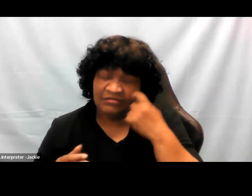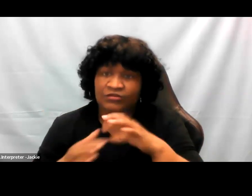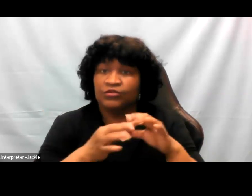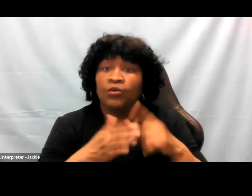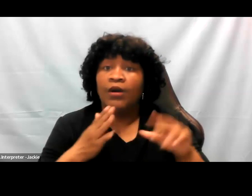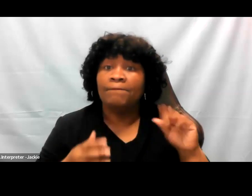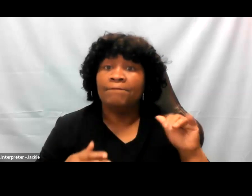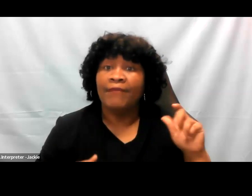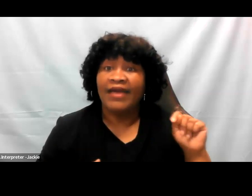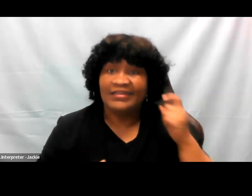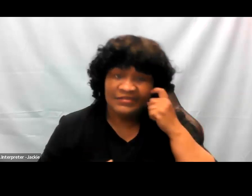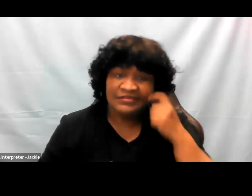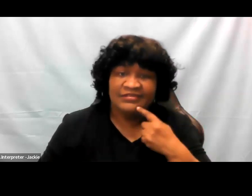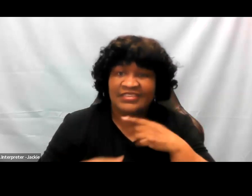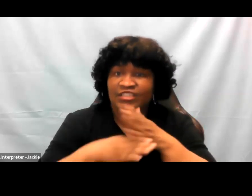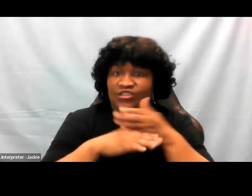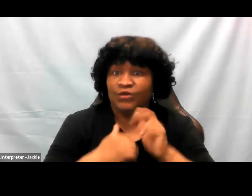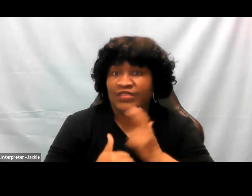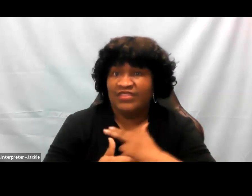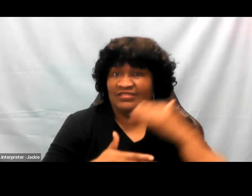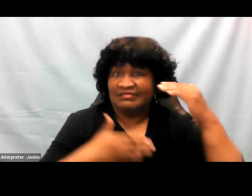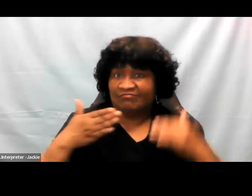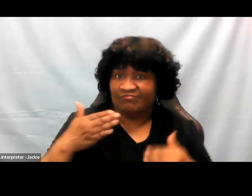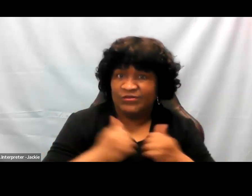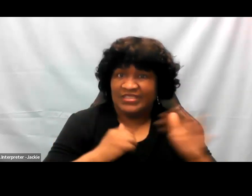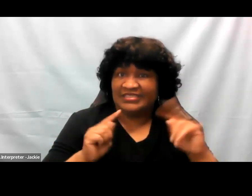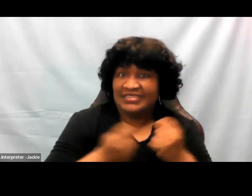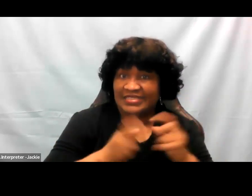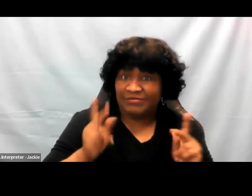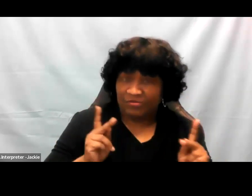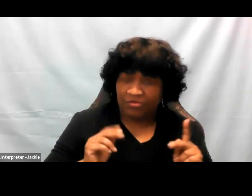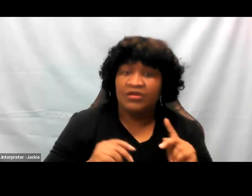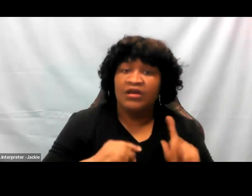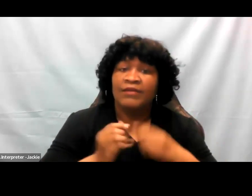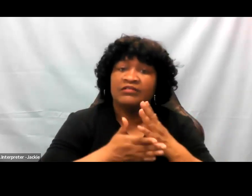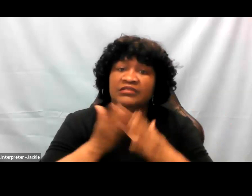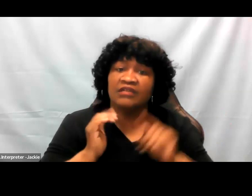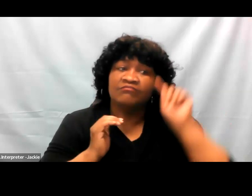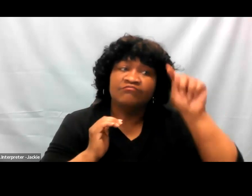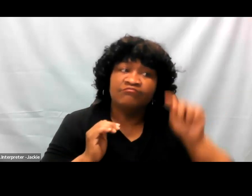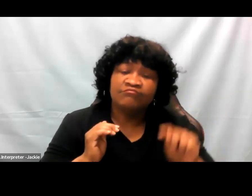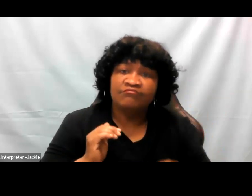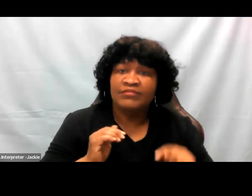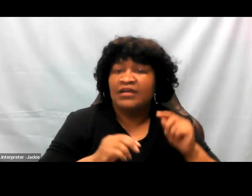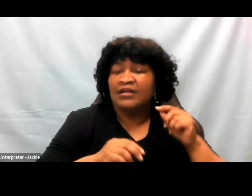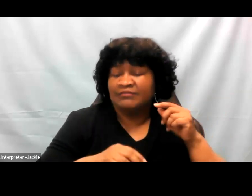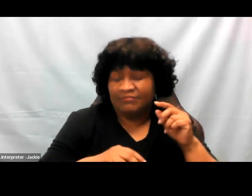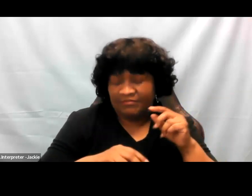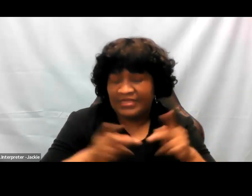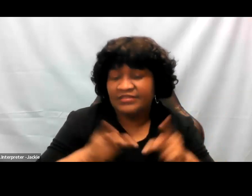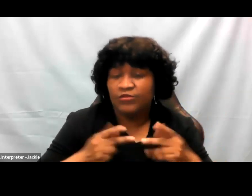Matt's initial list that he shared that he and his teammates raised about some of the places where we have gaps in the